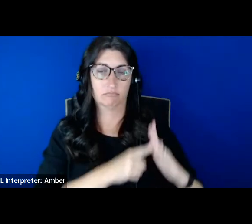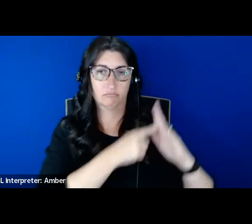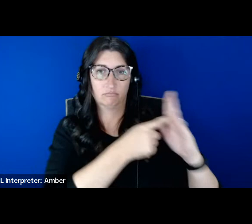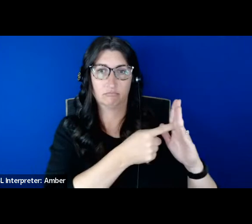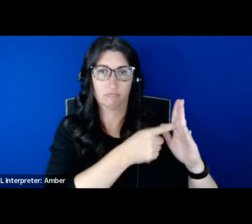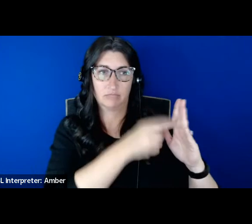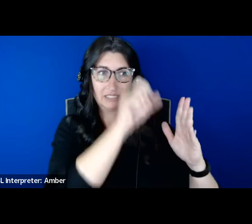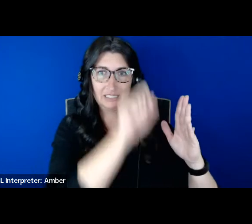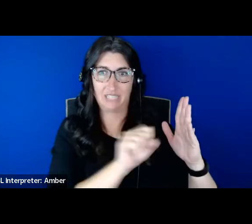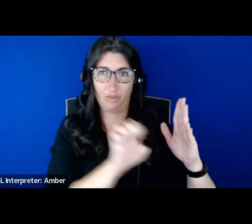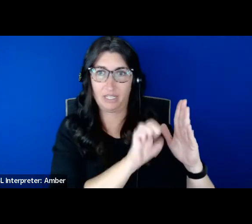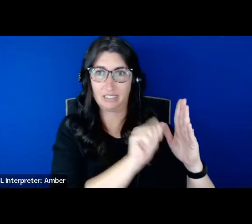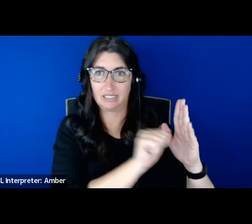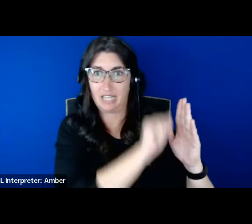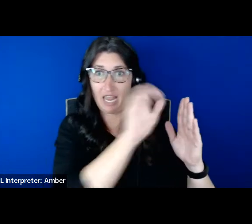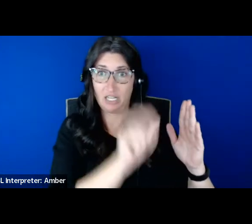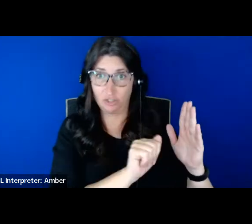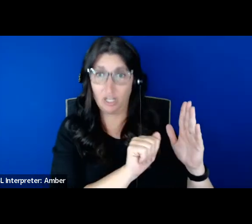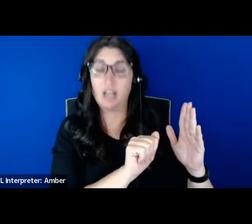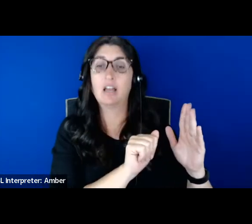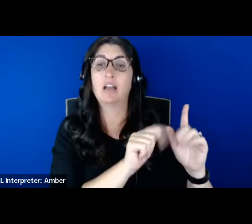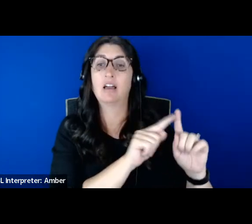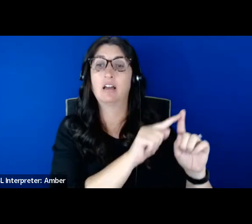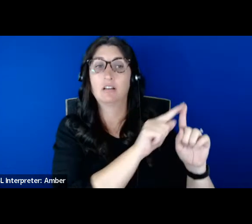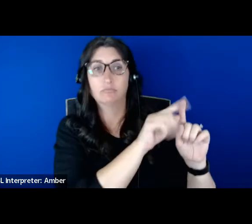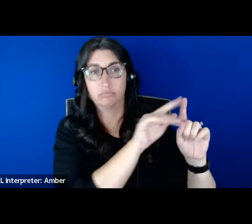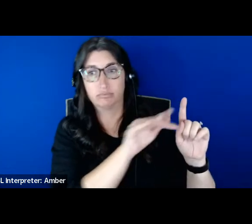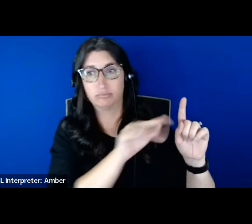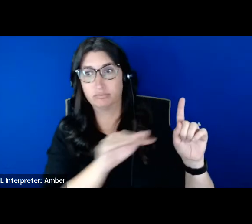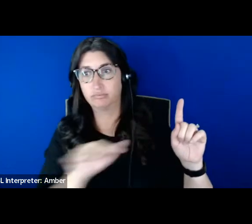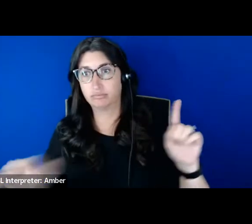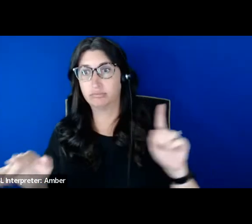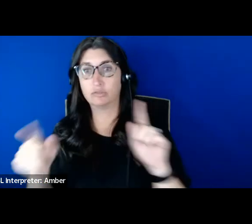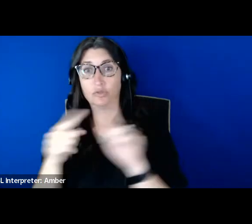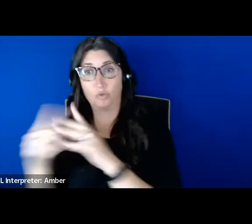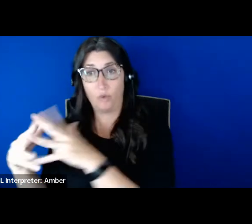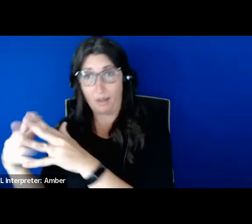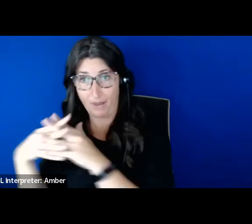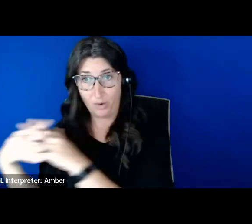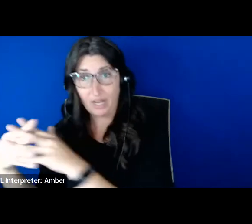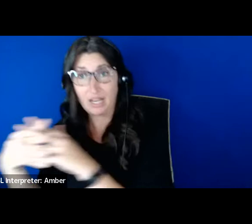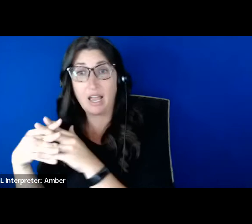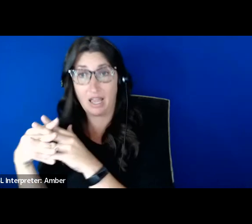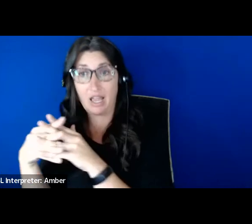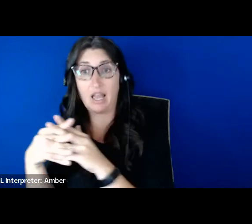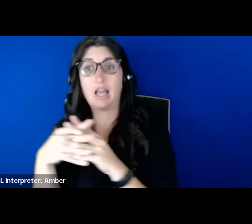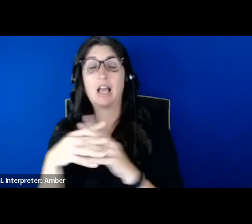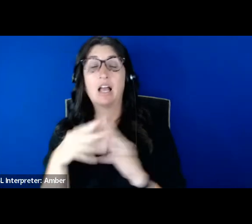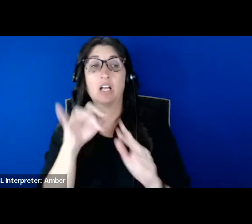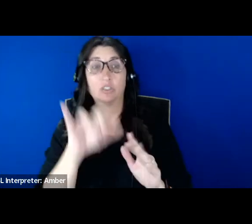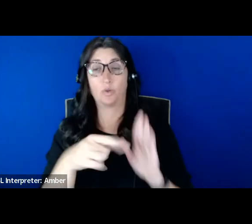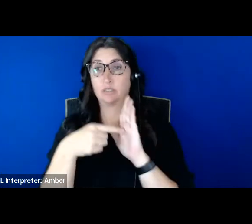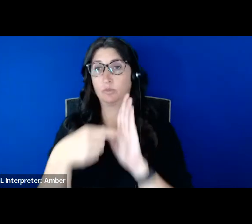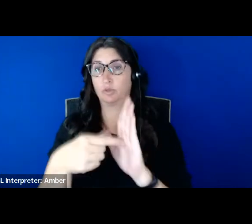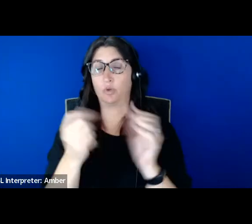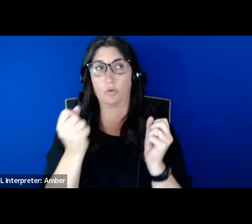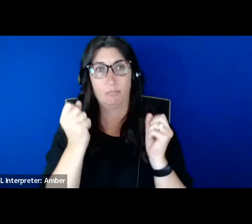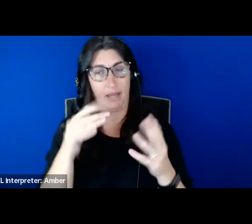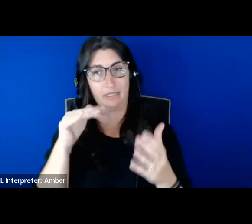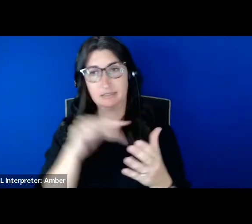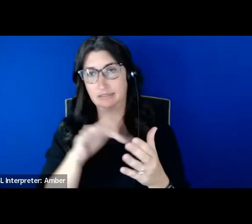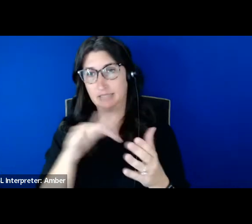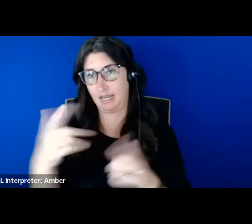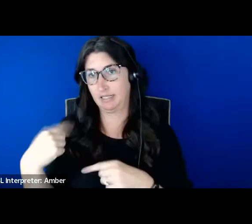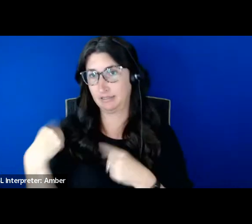coming from Southeast Asia, went all the way to America. So this is what have shown in many of the studies,